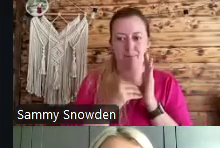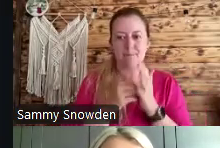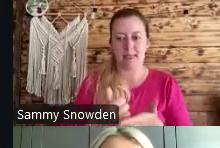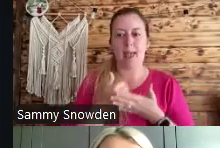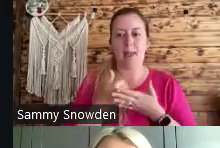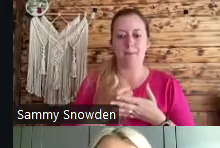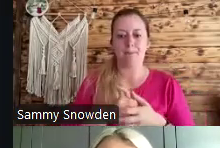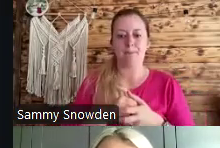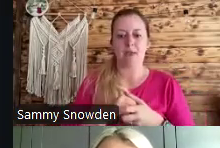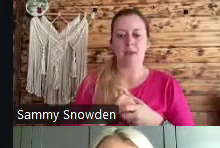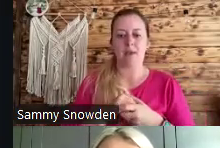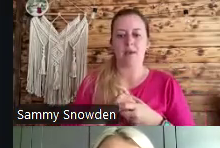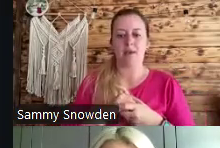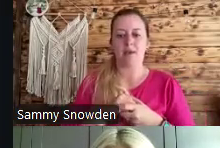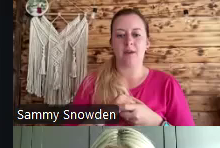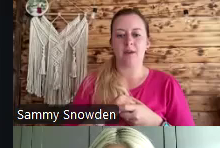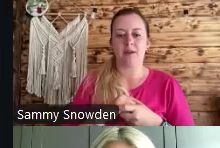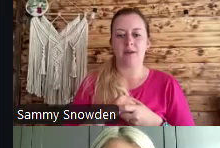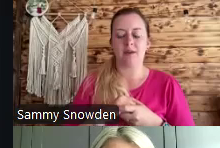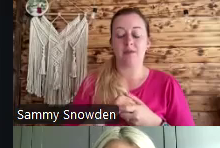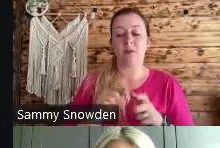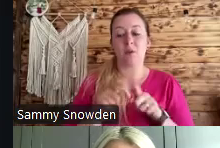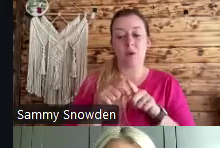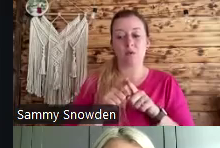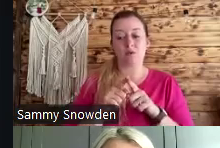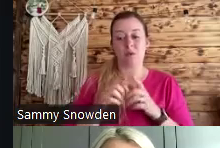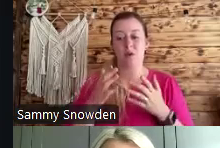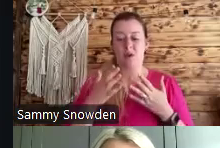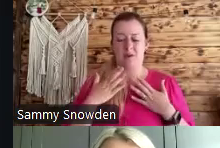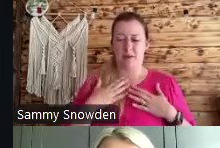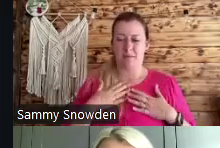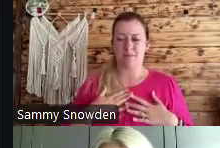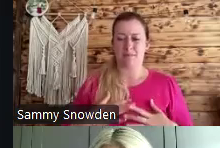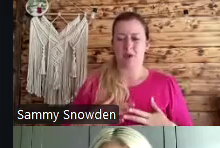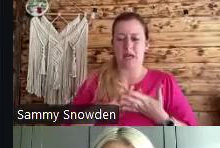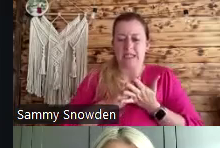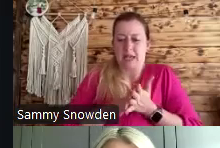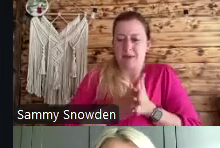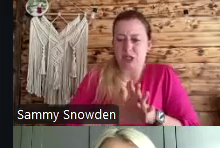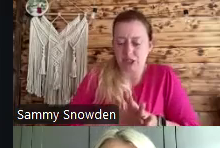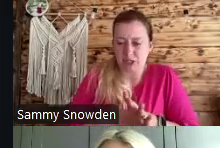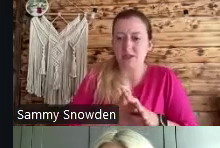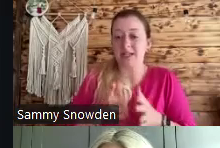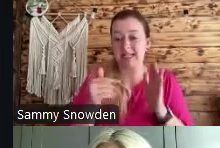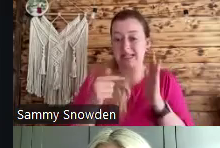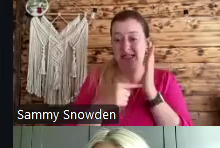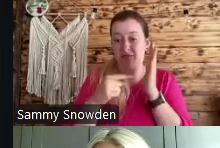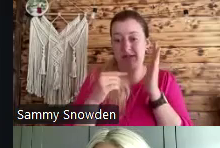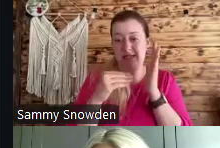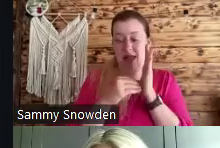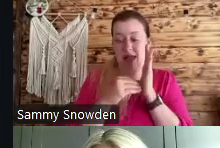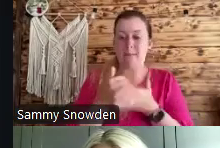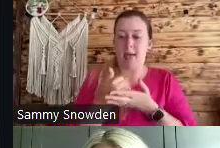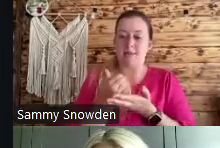help to assist the body in healing if we're depleted. It can help with our metabolism, our energy